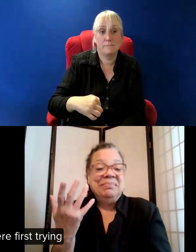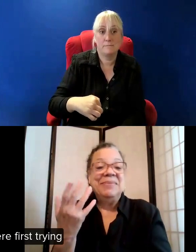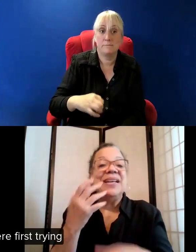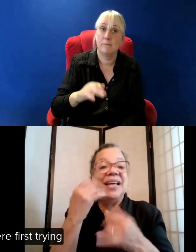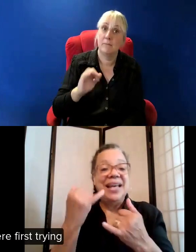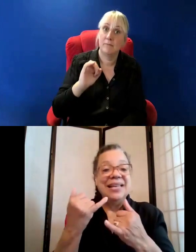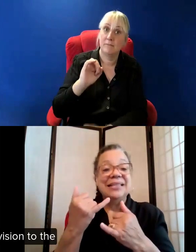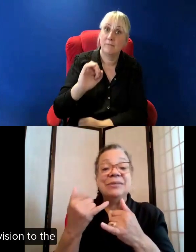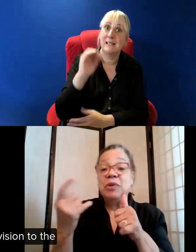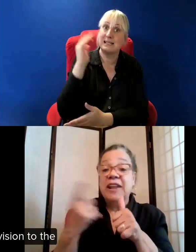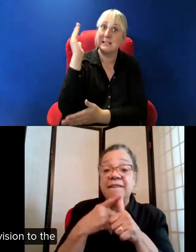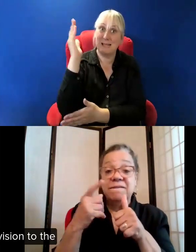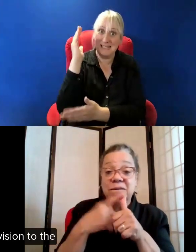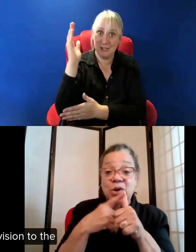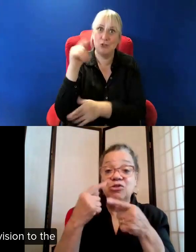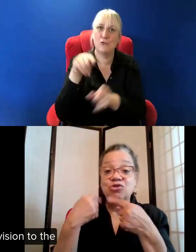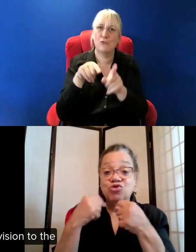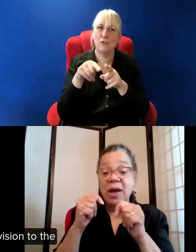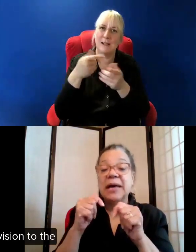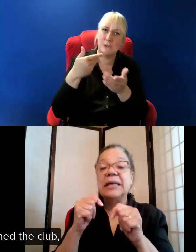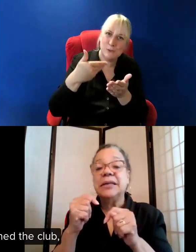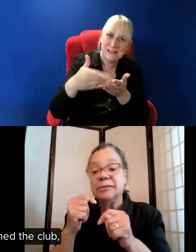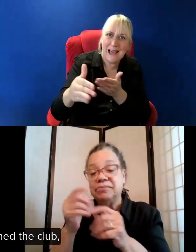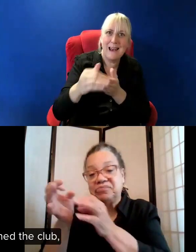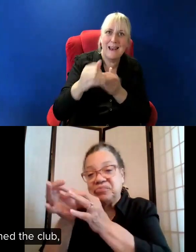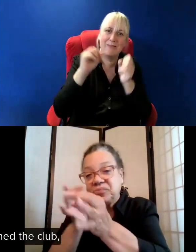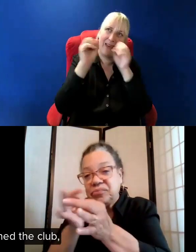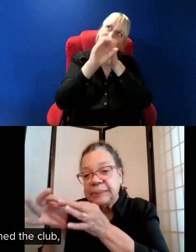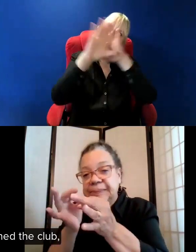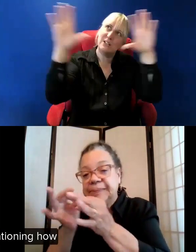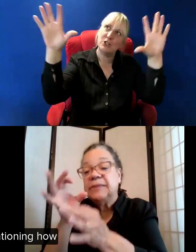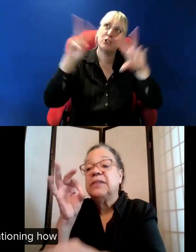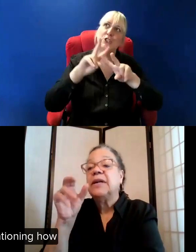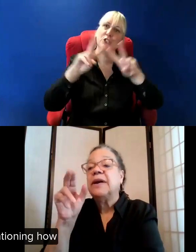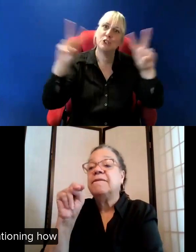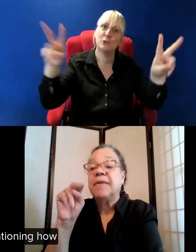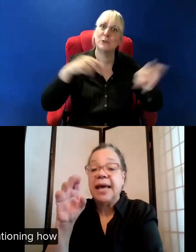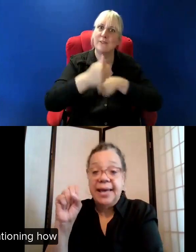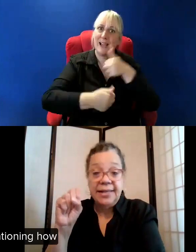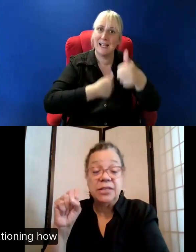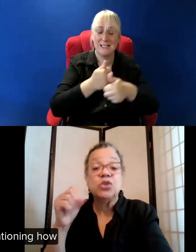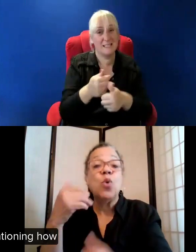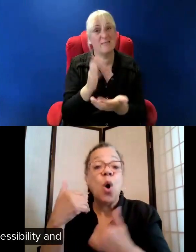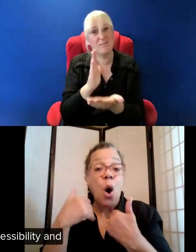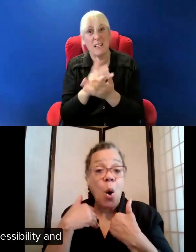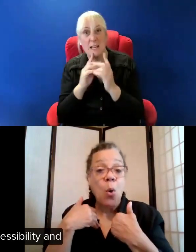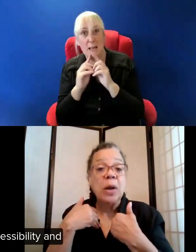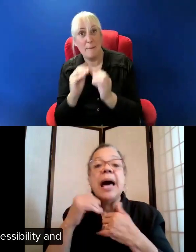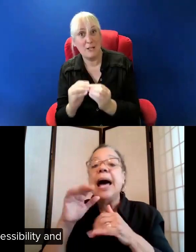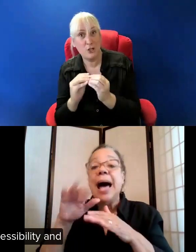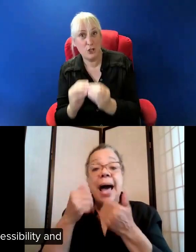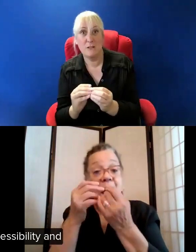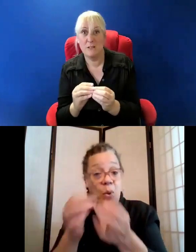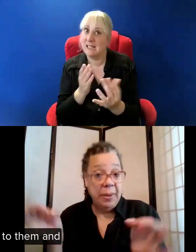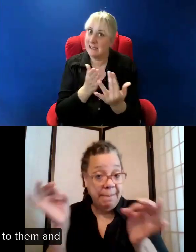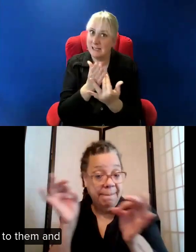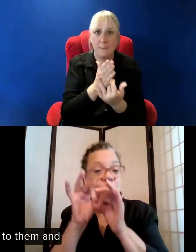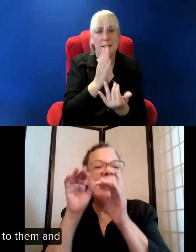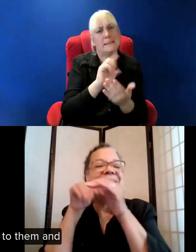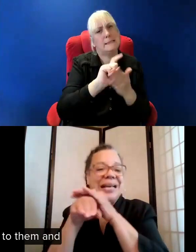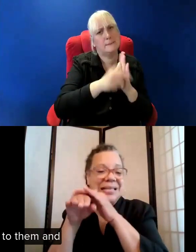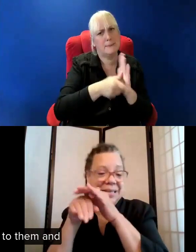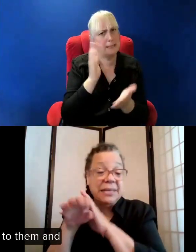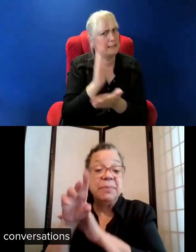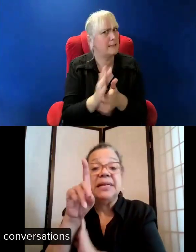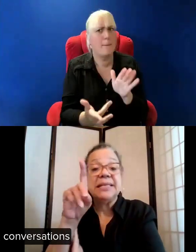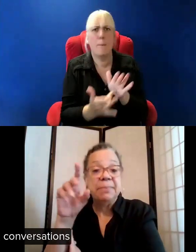speech when they were first trying to sell their vision to the fans who owned the club, he kept mentioning how important accessibility and disability